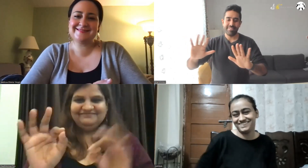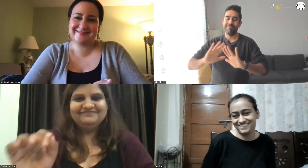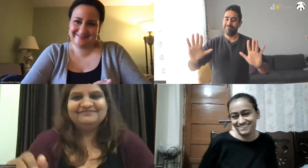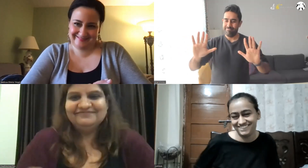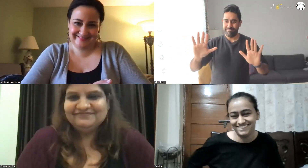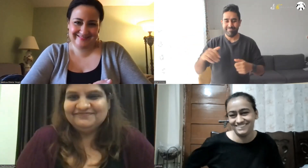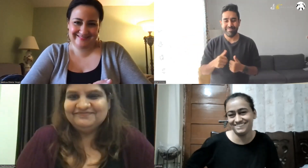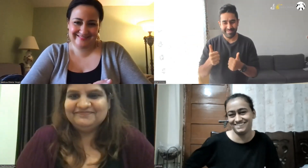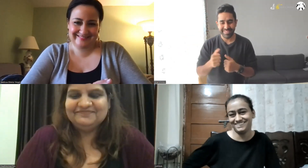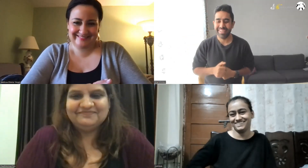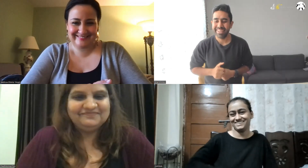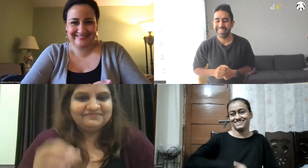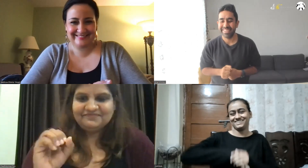And this is actually the last question, please.